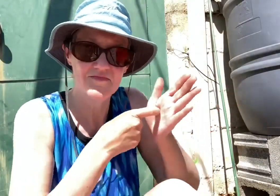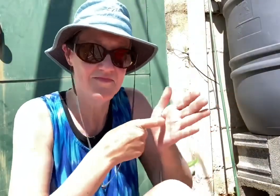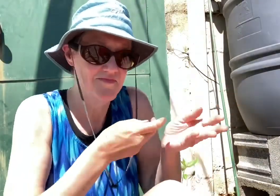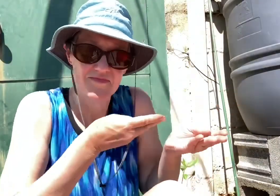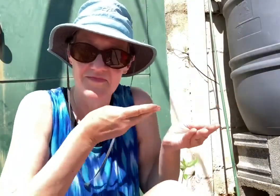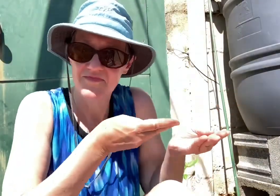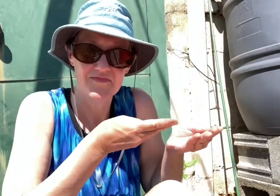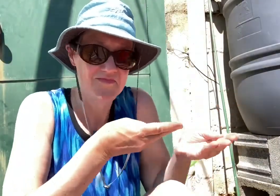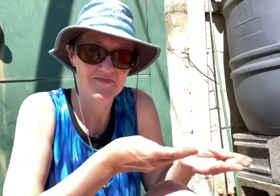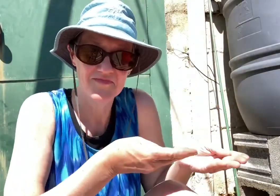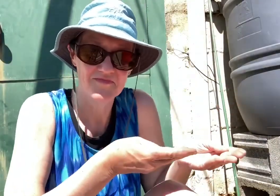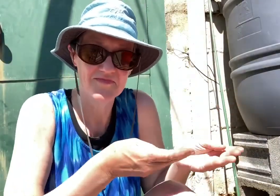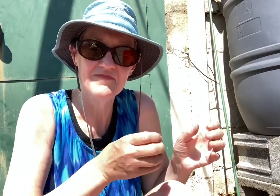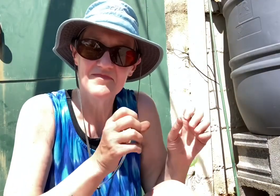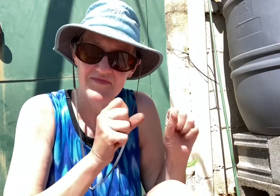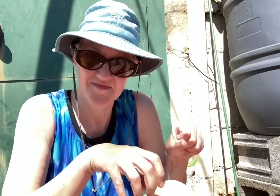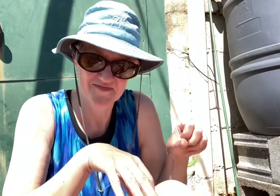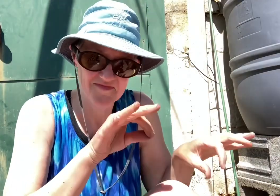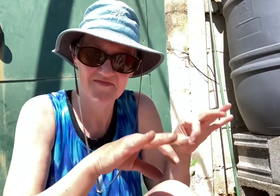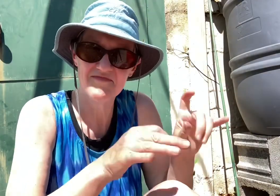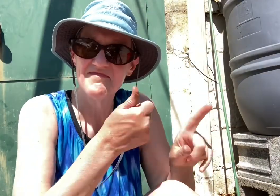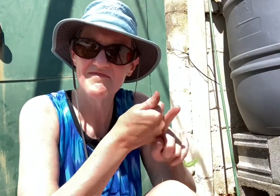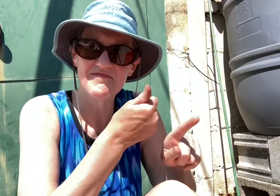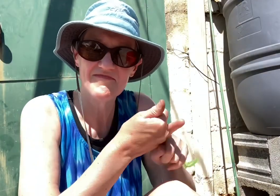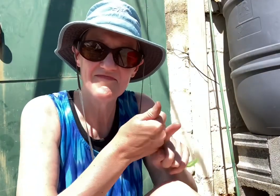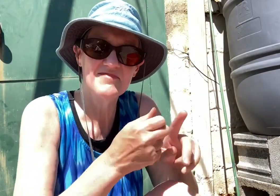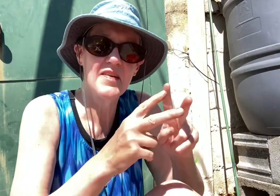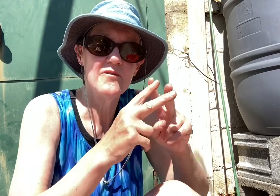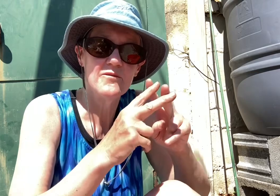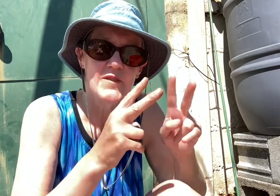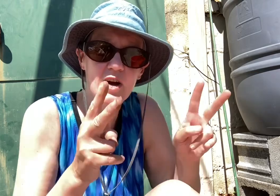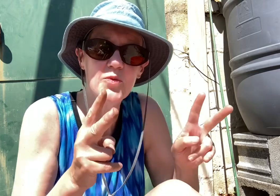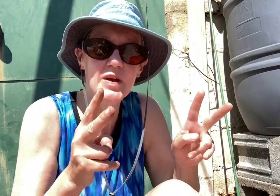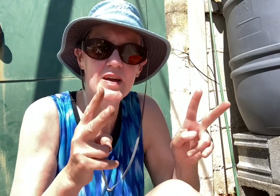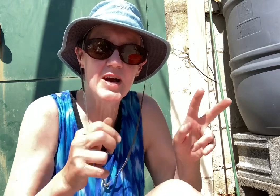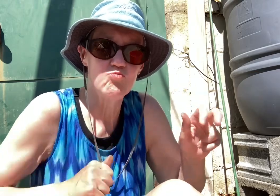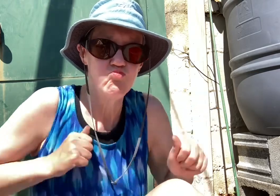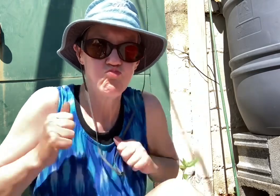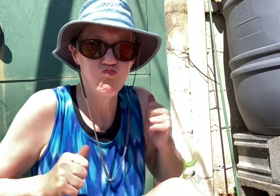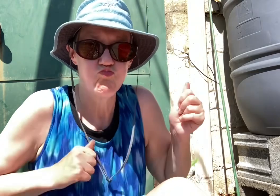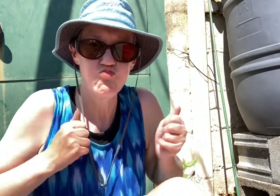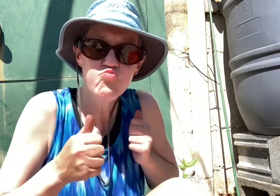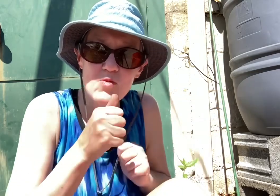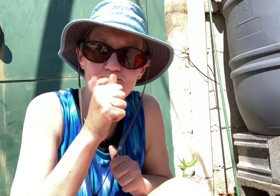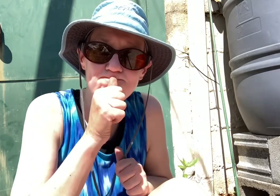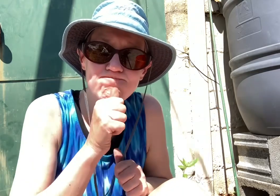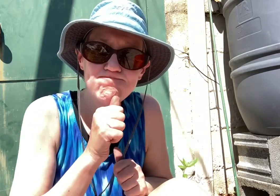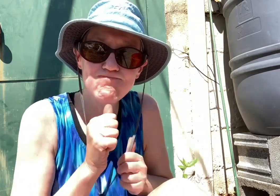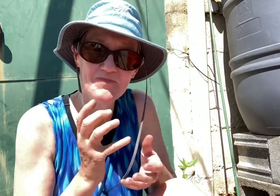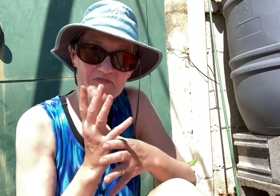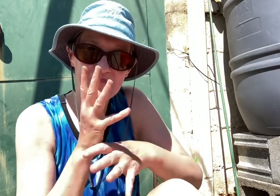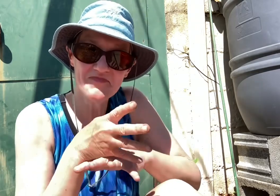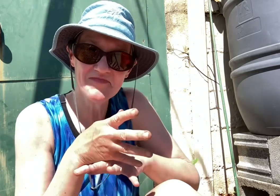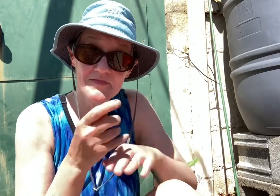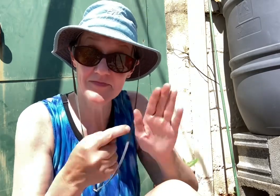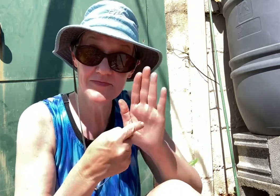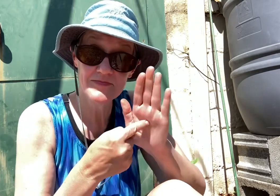Now, sunflowers don't require feeding. They can find nutrients themselves. They're really good